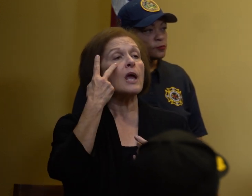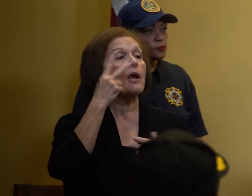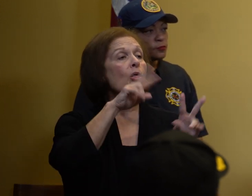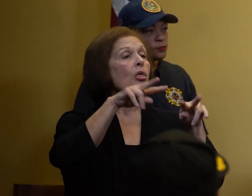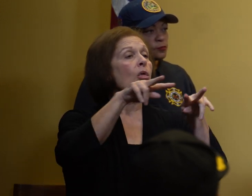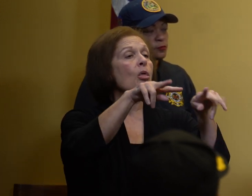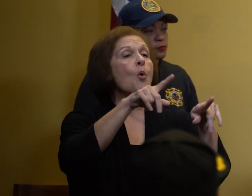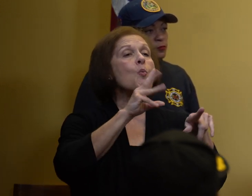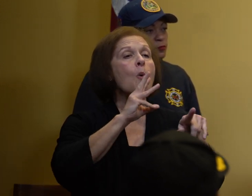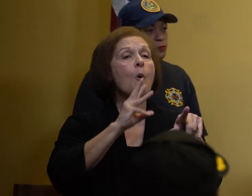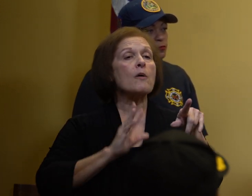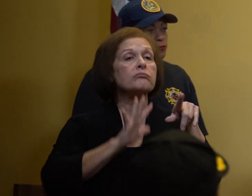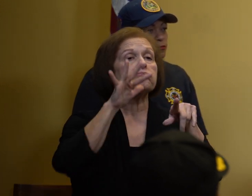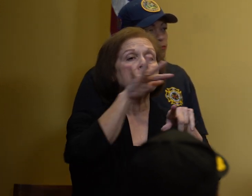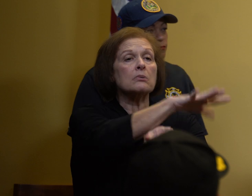water coming over the